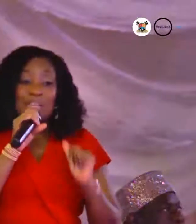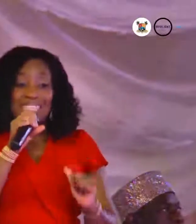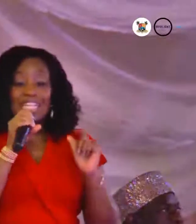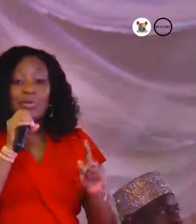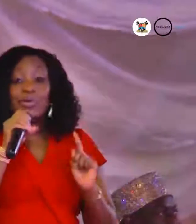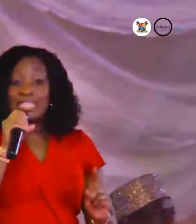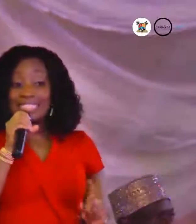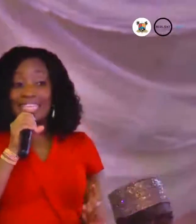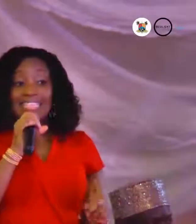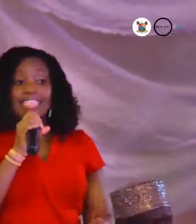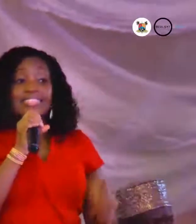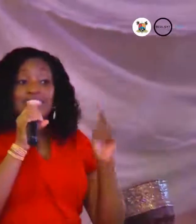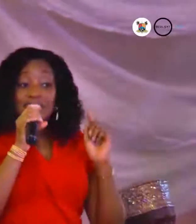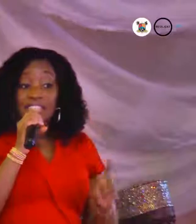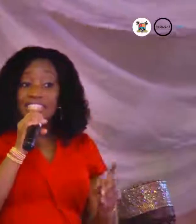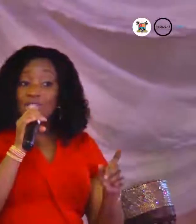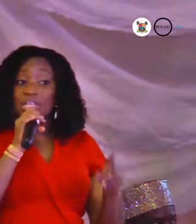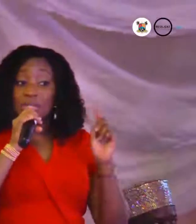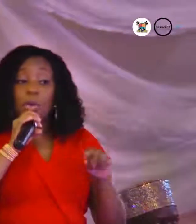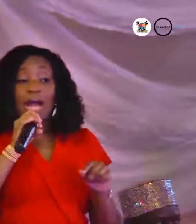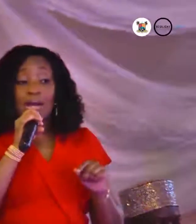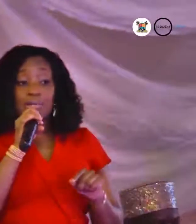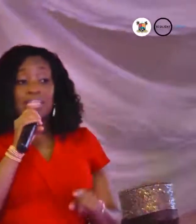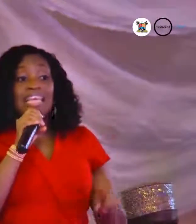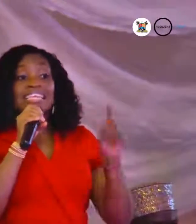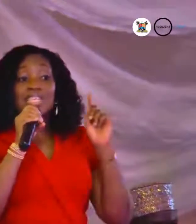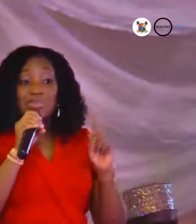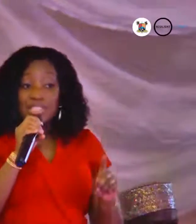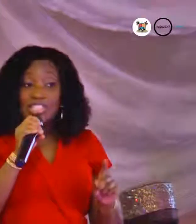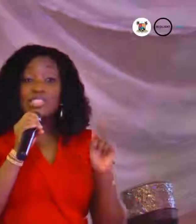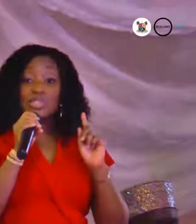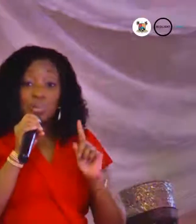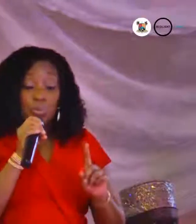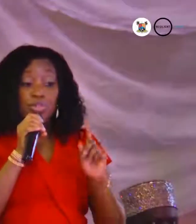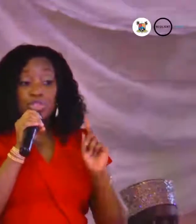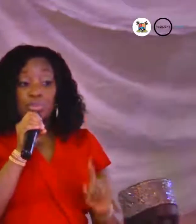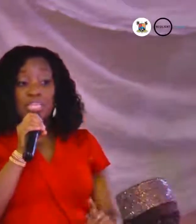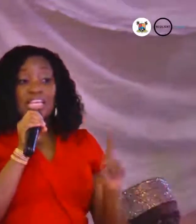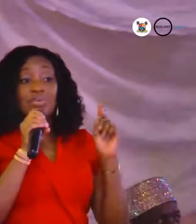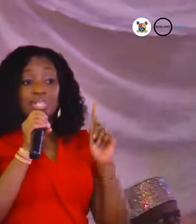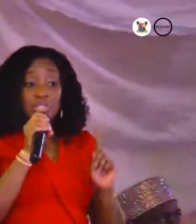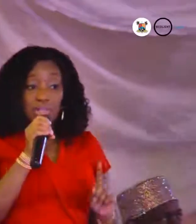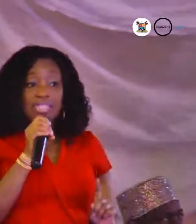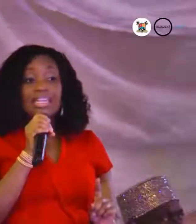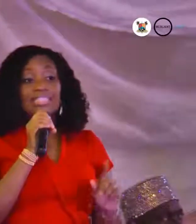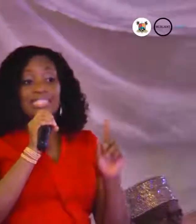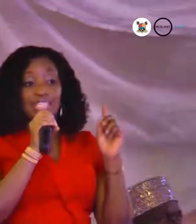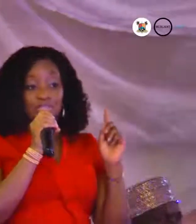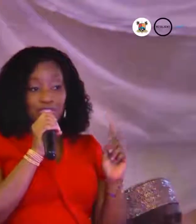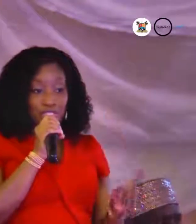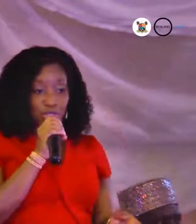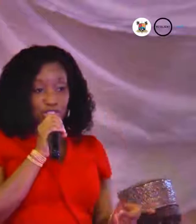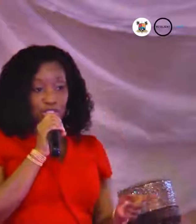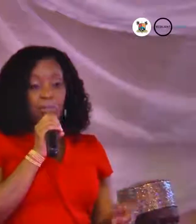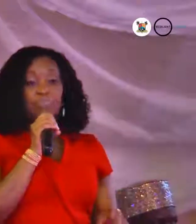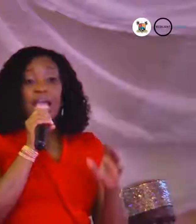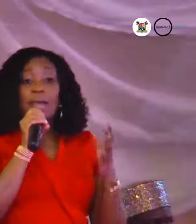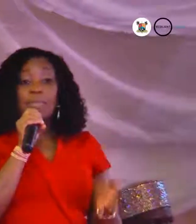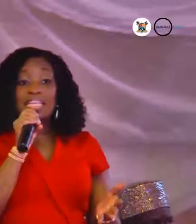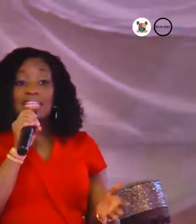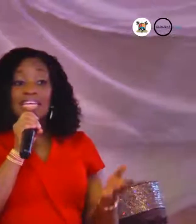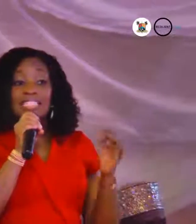So basically, what we're saying is the generator in your house is it's supposed to be a redundant